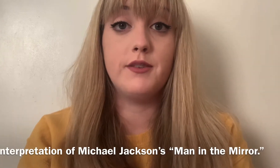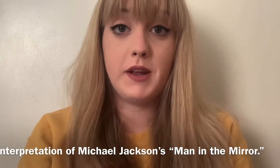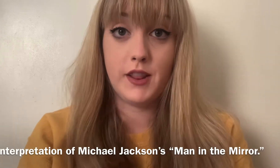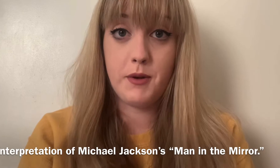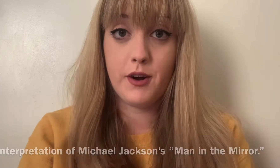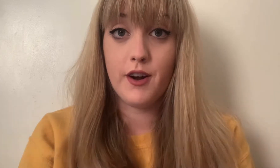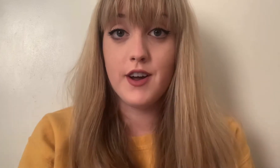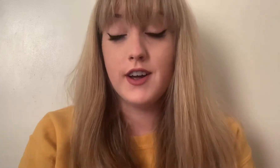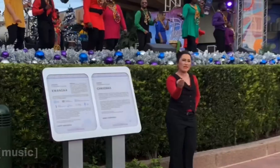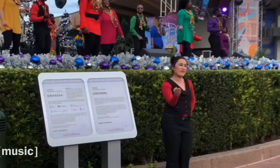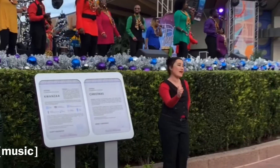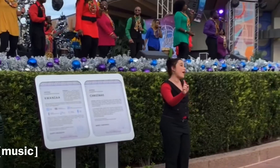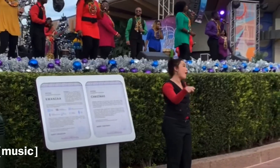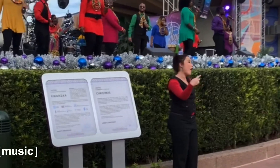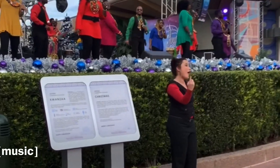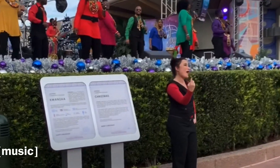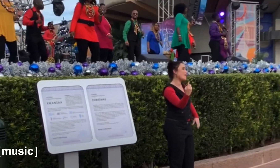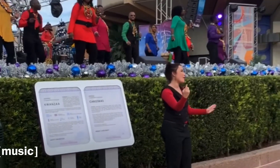Jackson's Man in the Mirror.